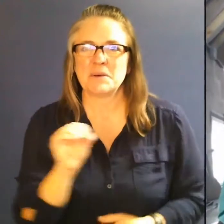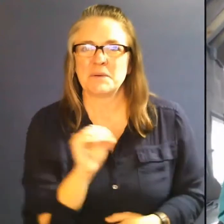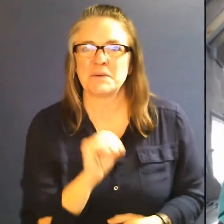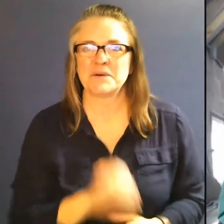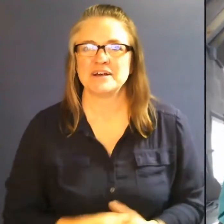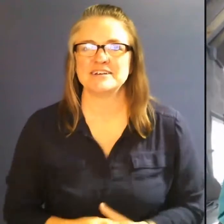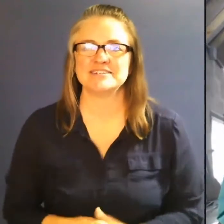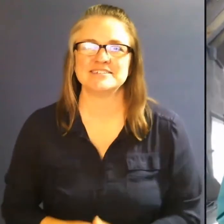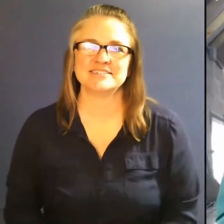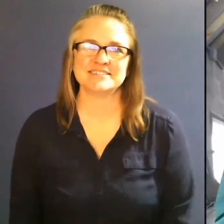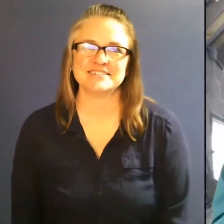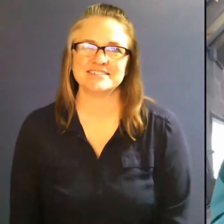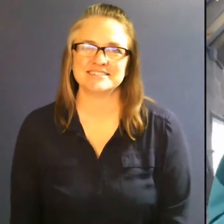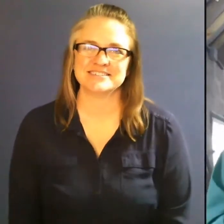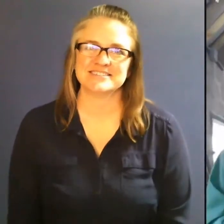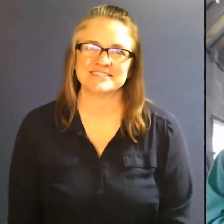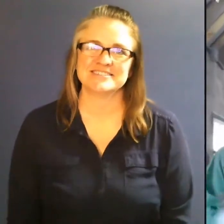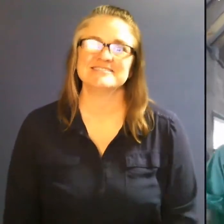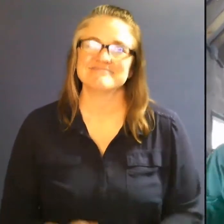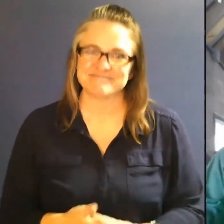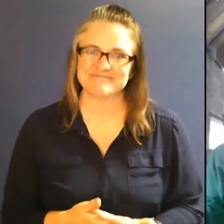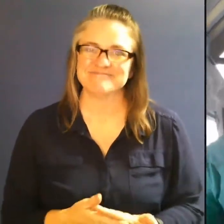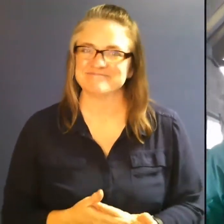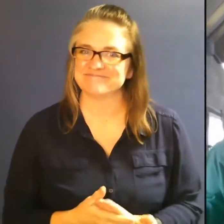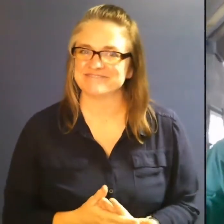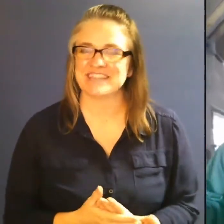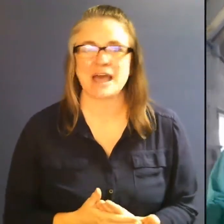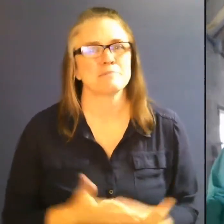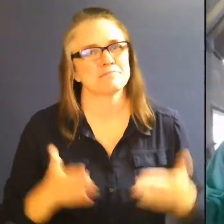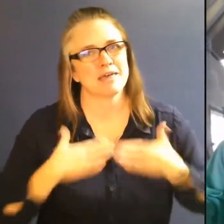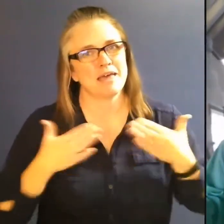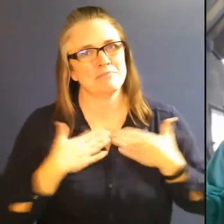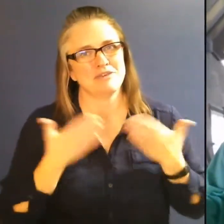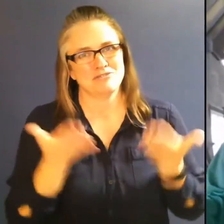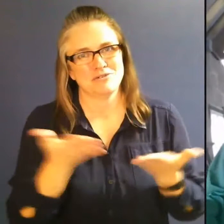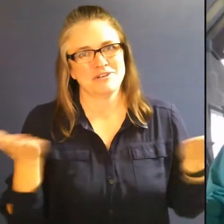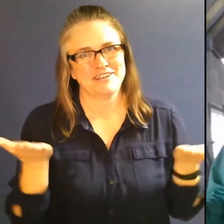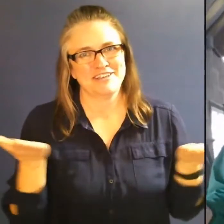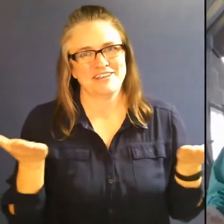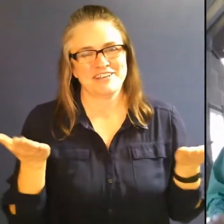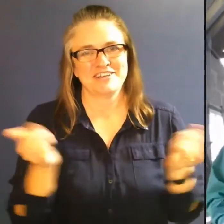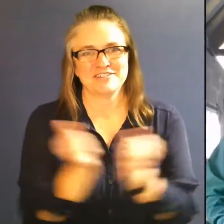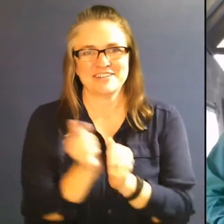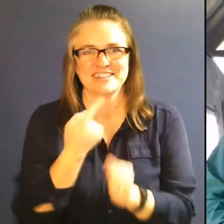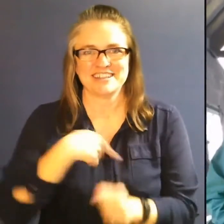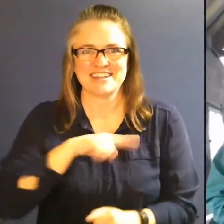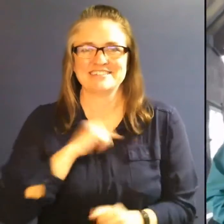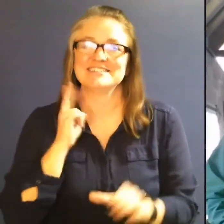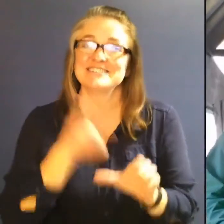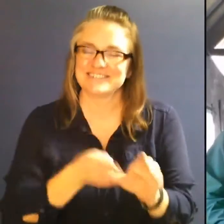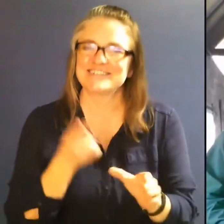So definitely, I'm glad you stopped by, and we will